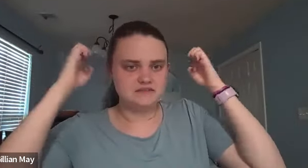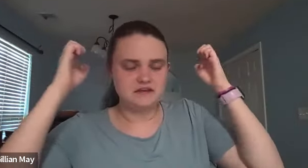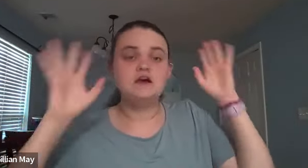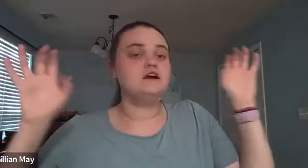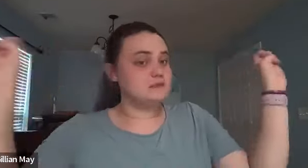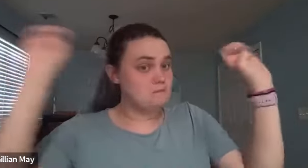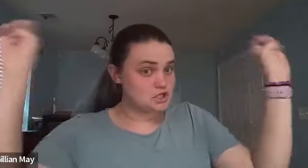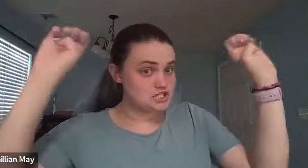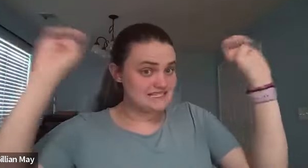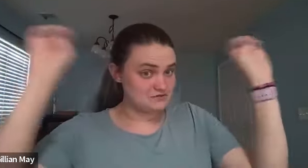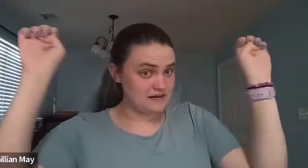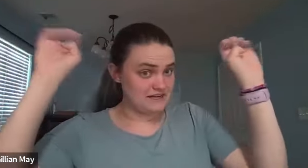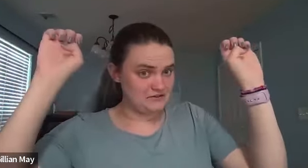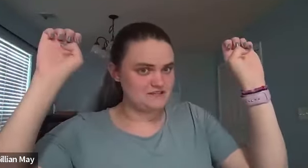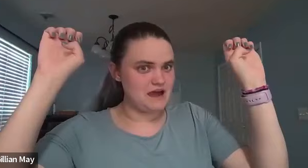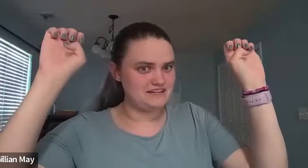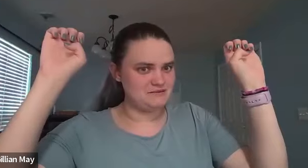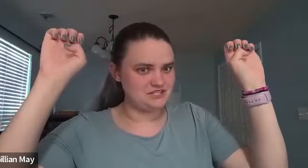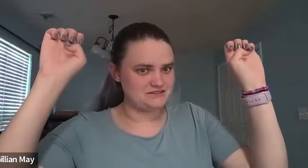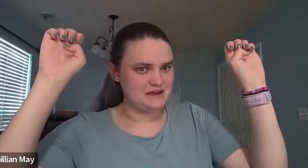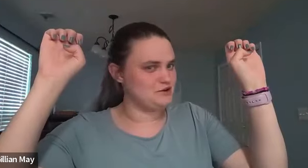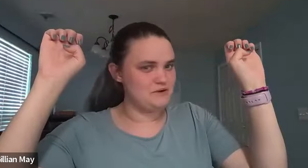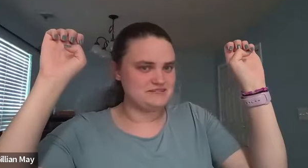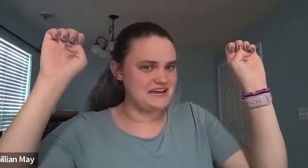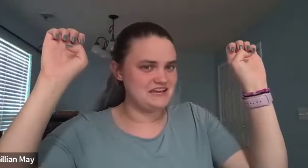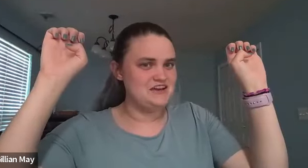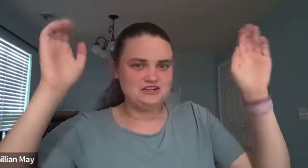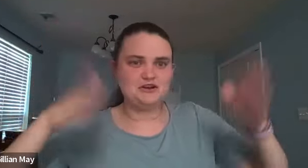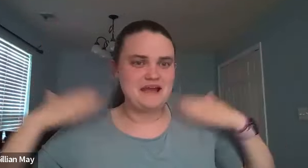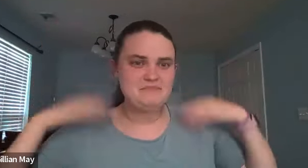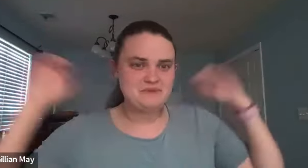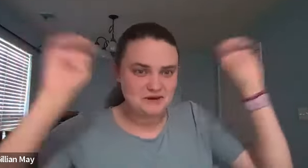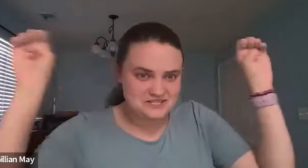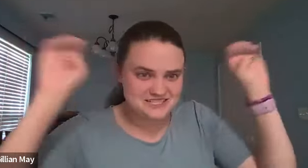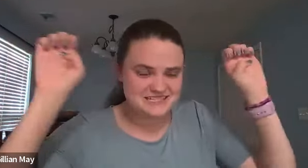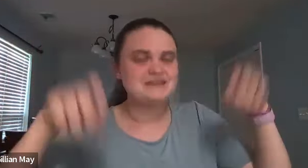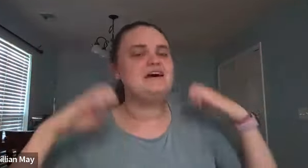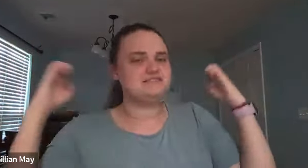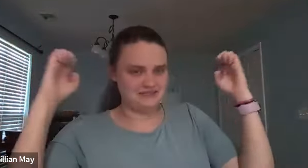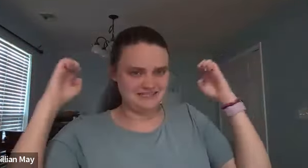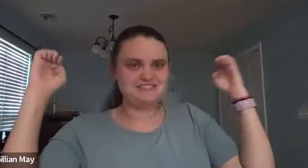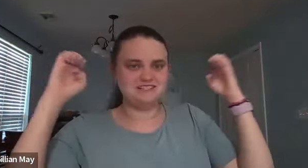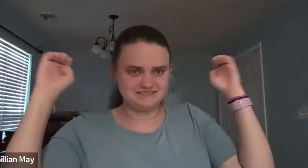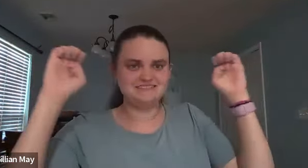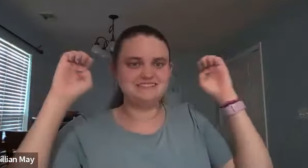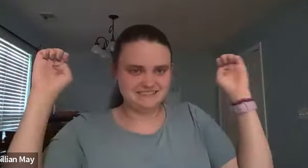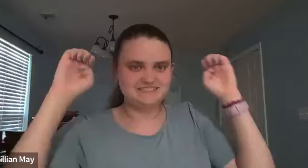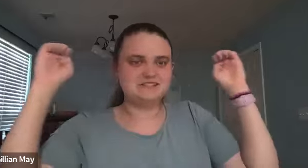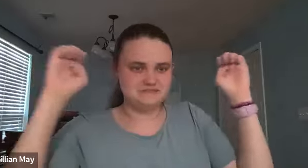thing because emergency is right here. That's why I had to double check. I was like, I don't want to be saying you're going happy emergency. So Easter is